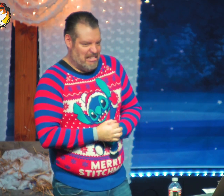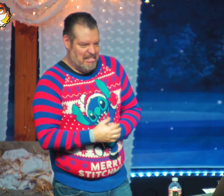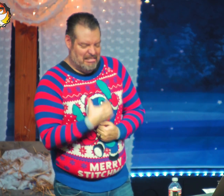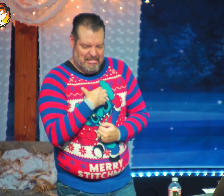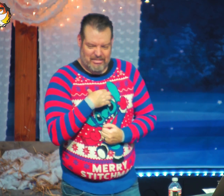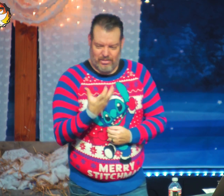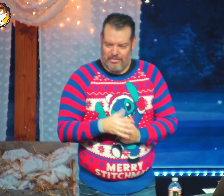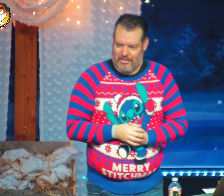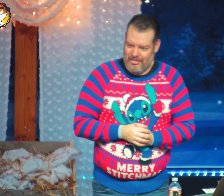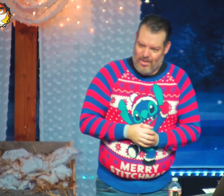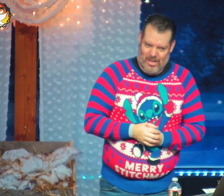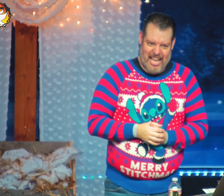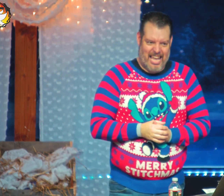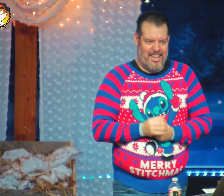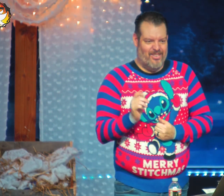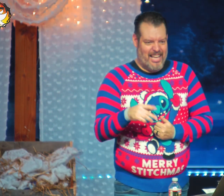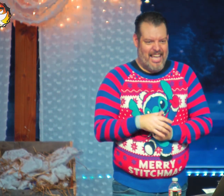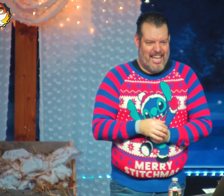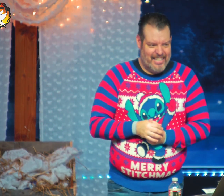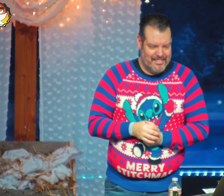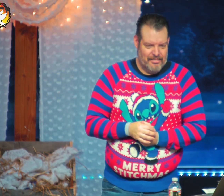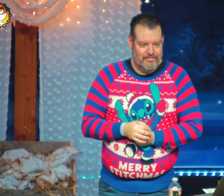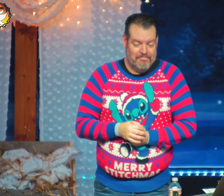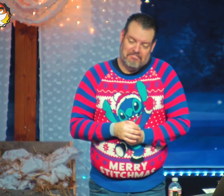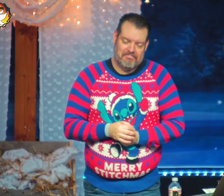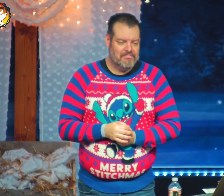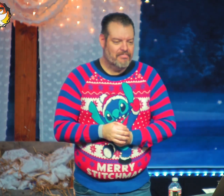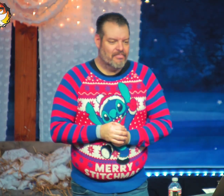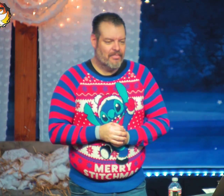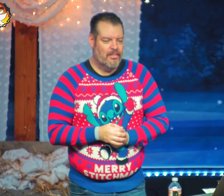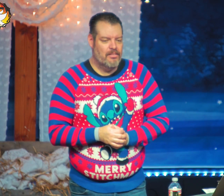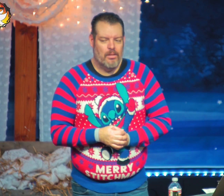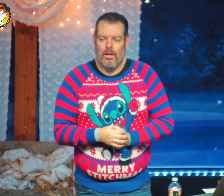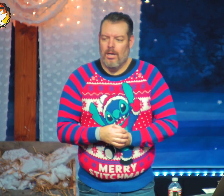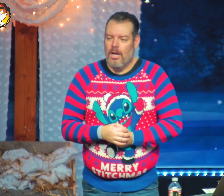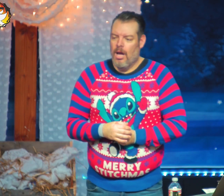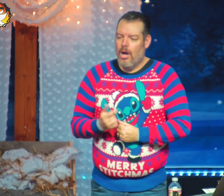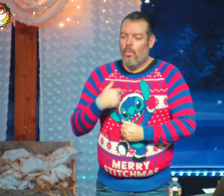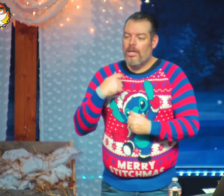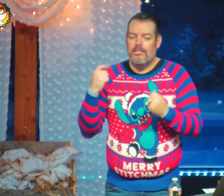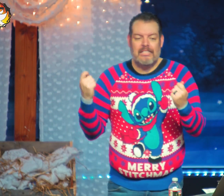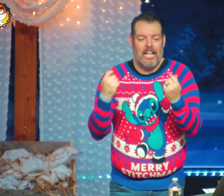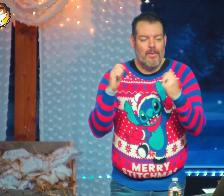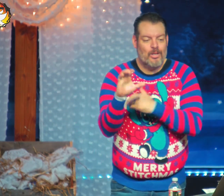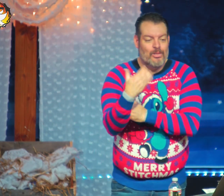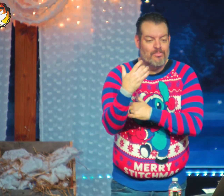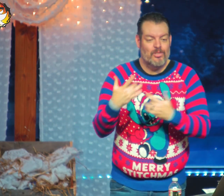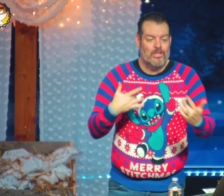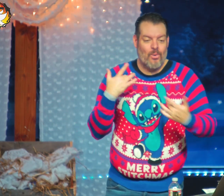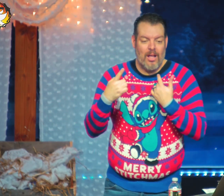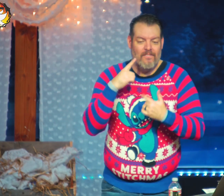us. No one likes a Grinch or Scrooge.